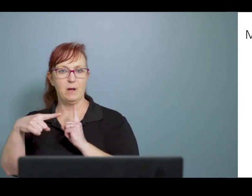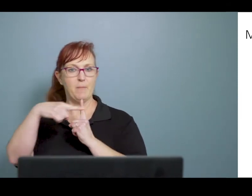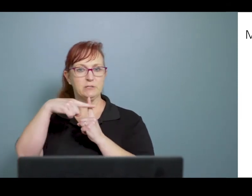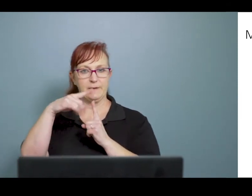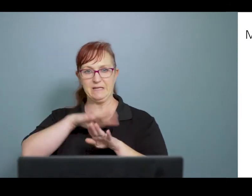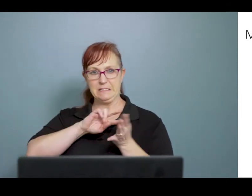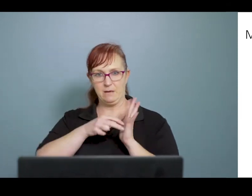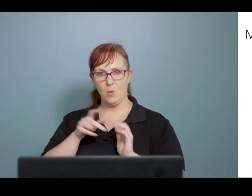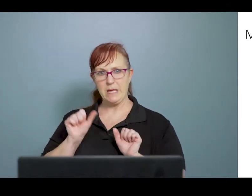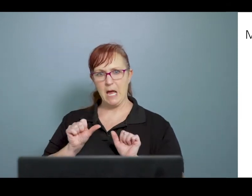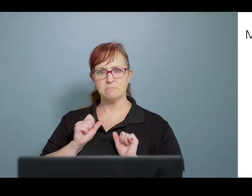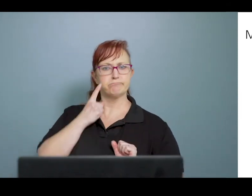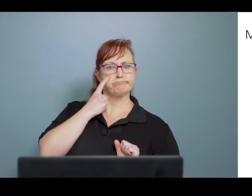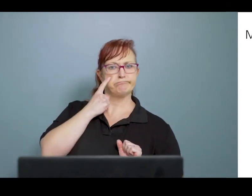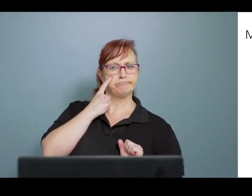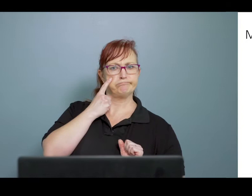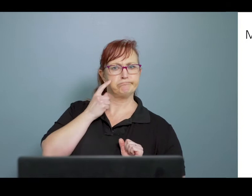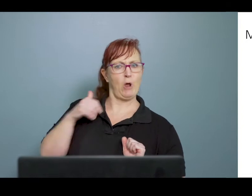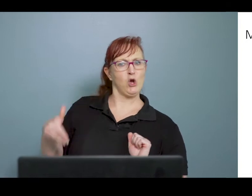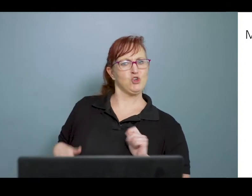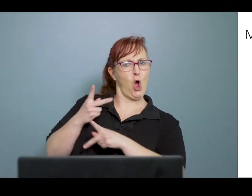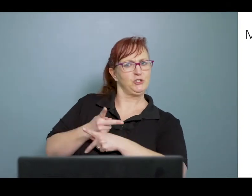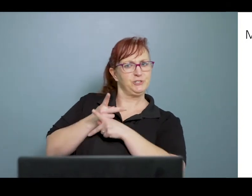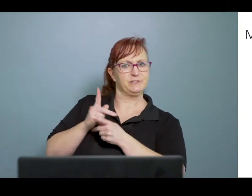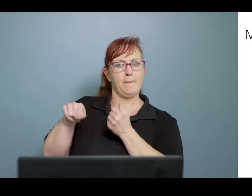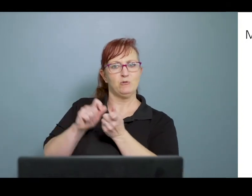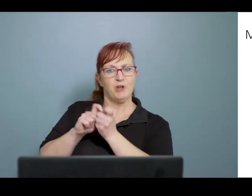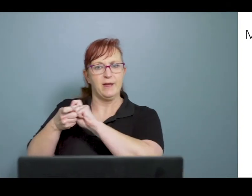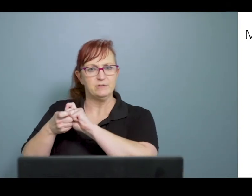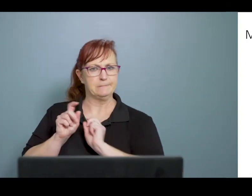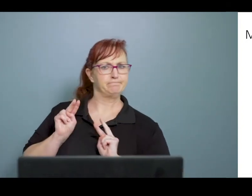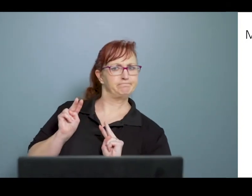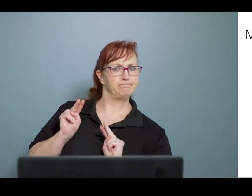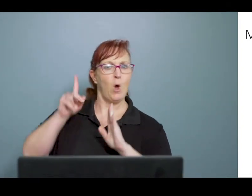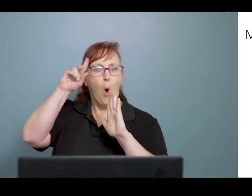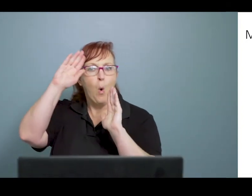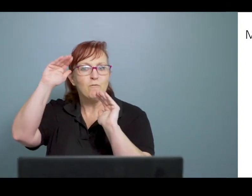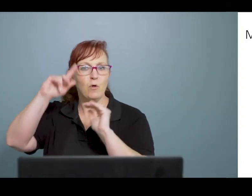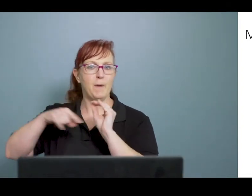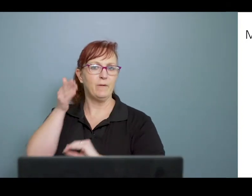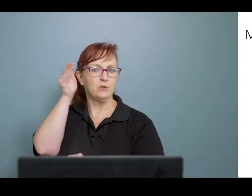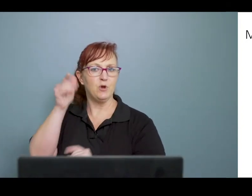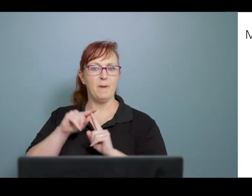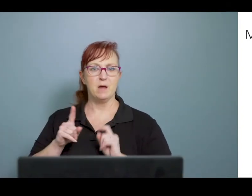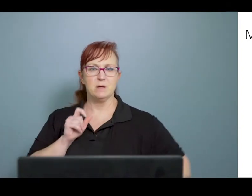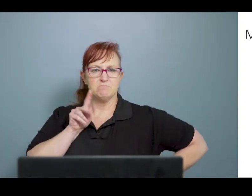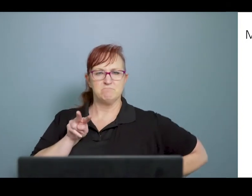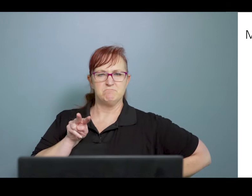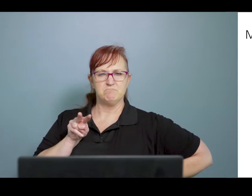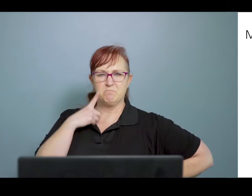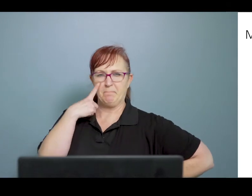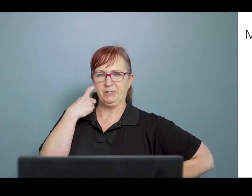be cautious about the changes and about being hopeful about the future, but not be suspicious